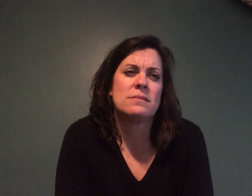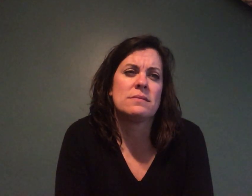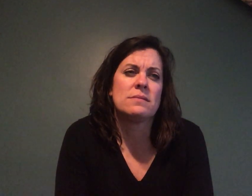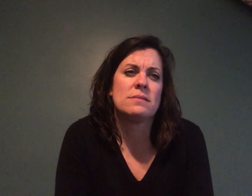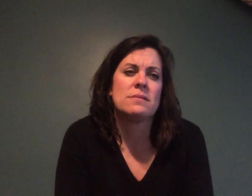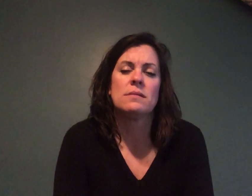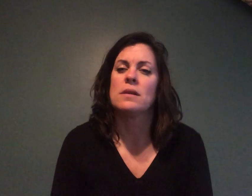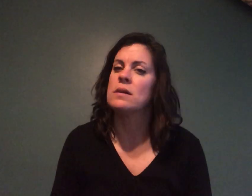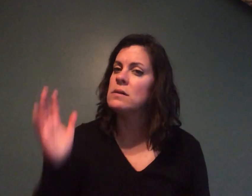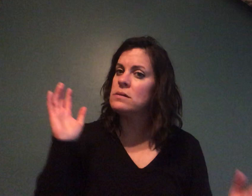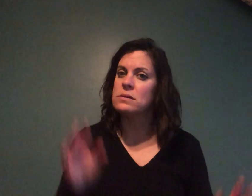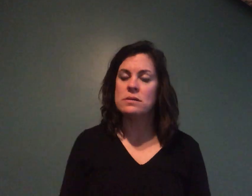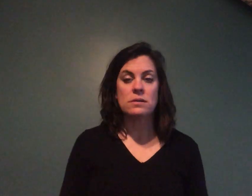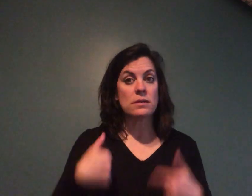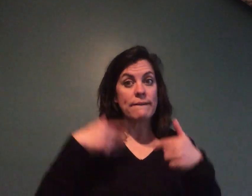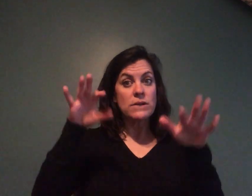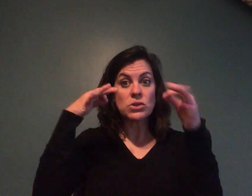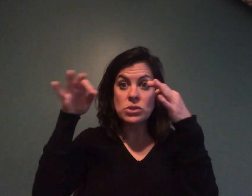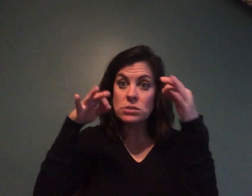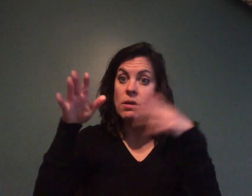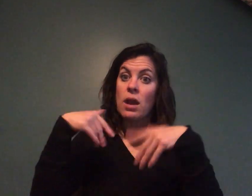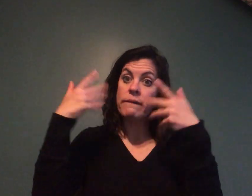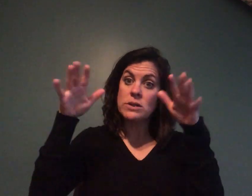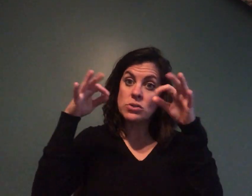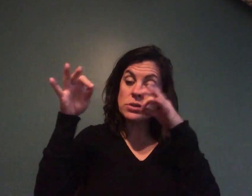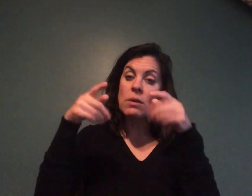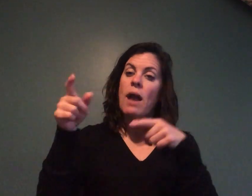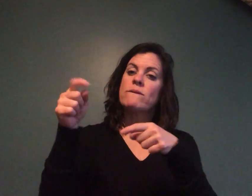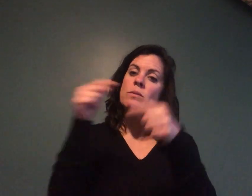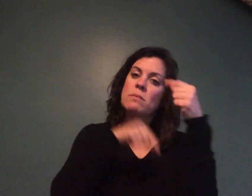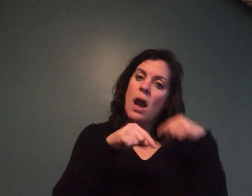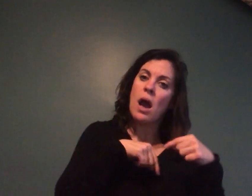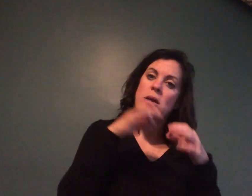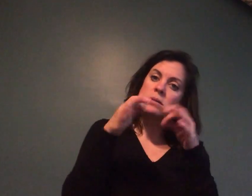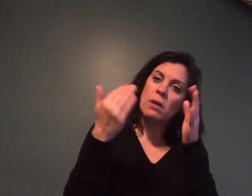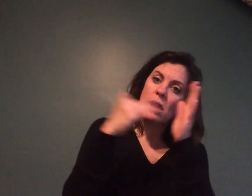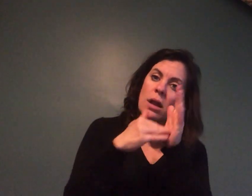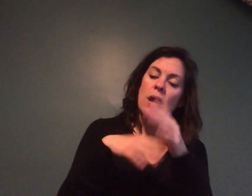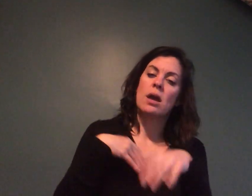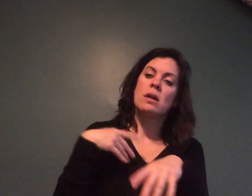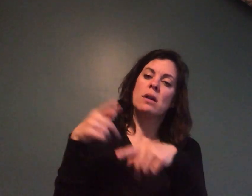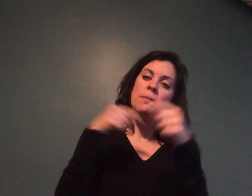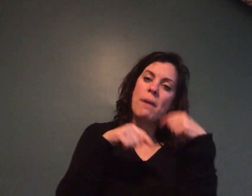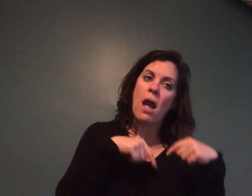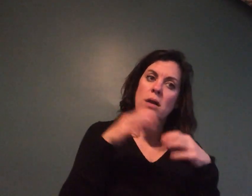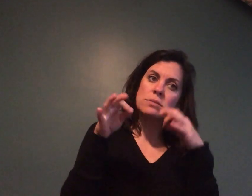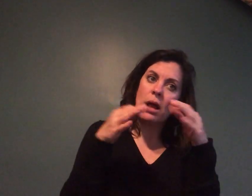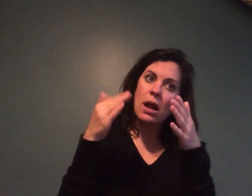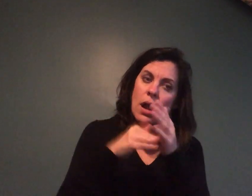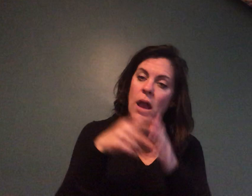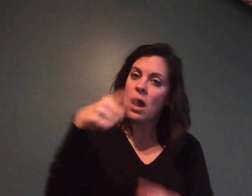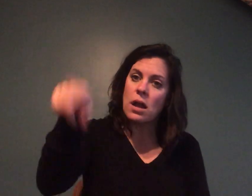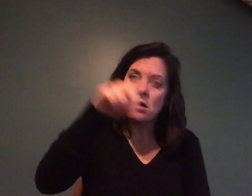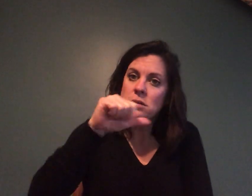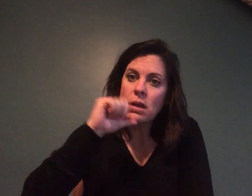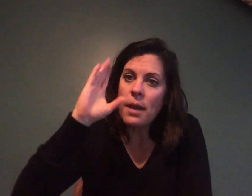gonna have to start giving everybody zeros back in electrical class. Wow. That'll kill you, won't it?